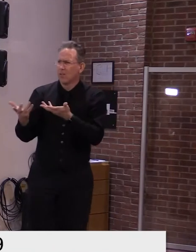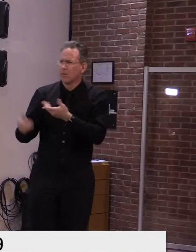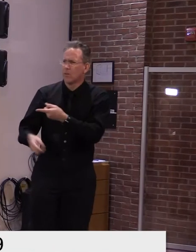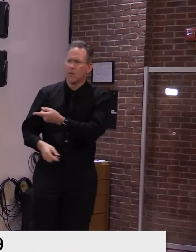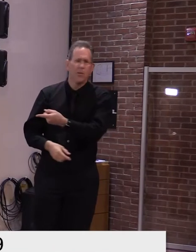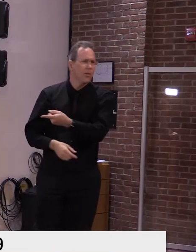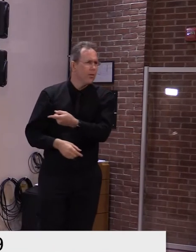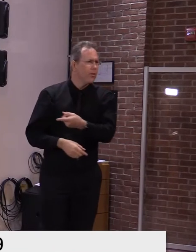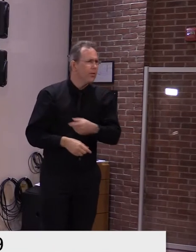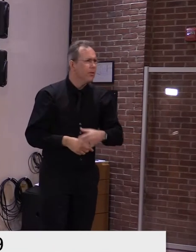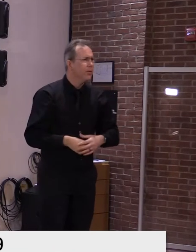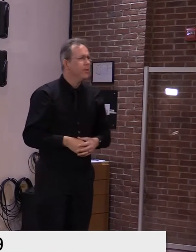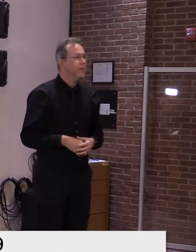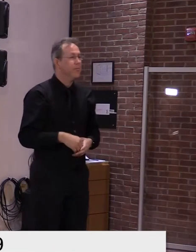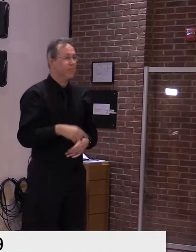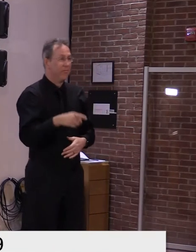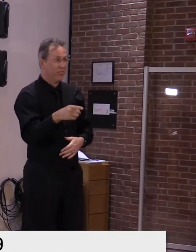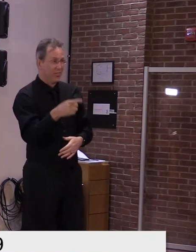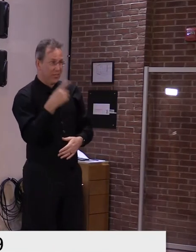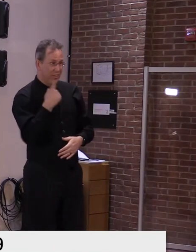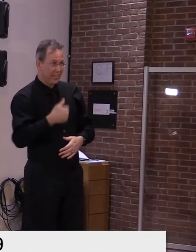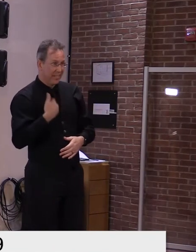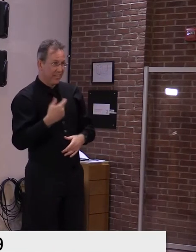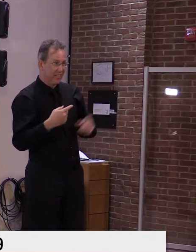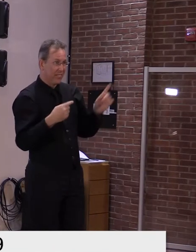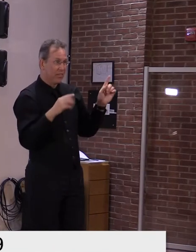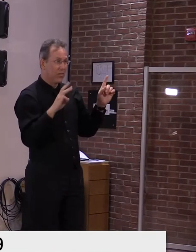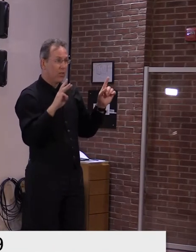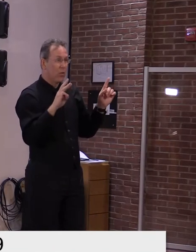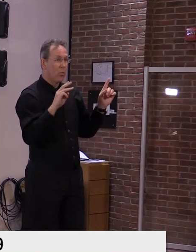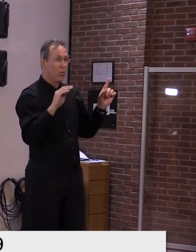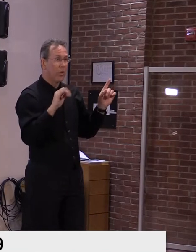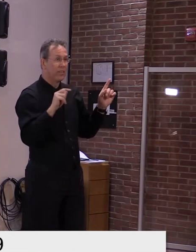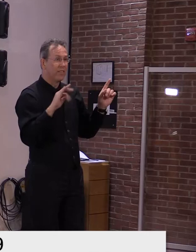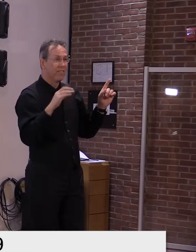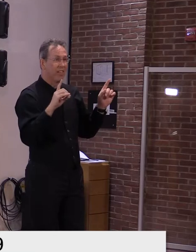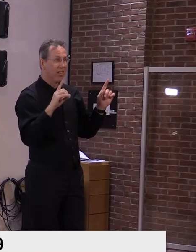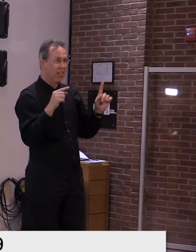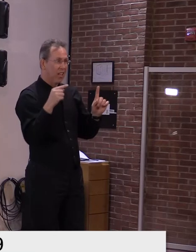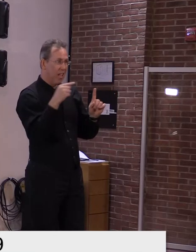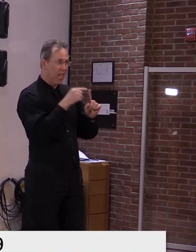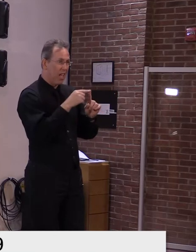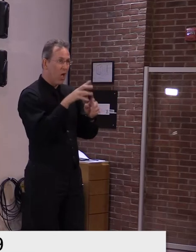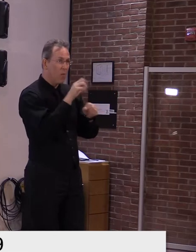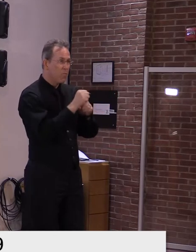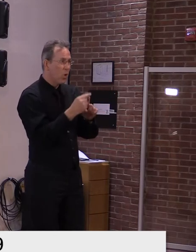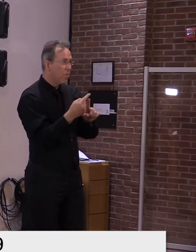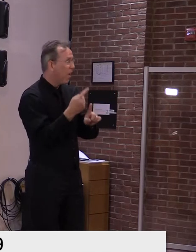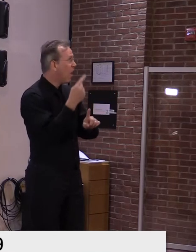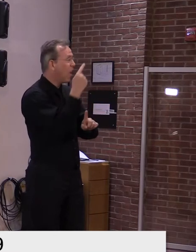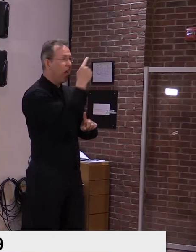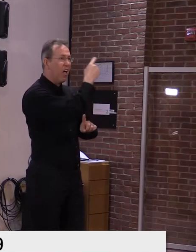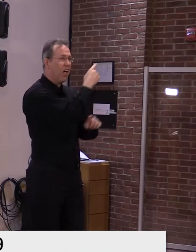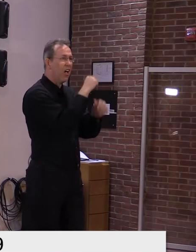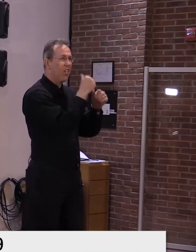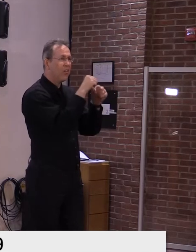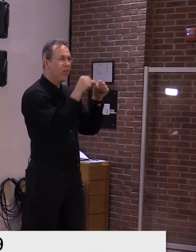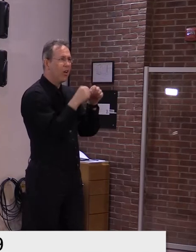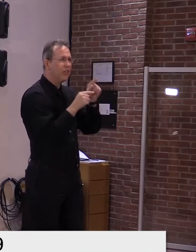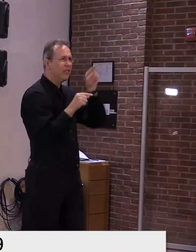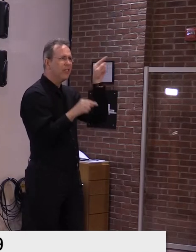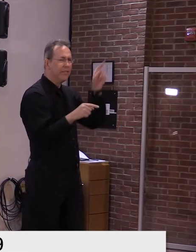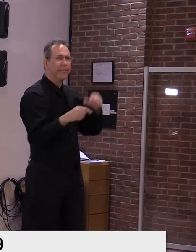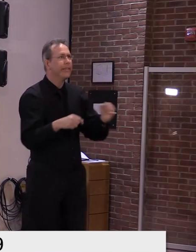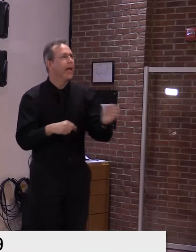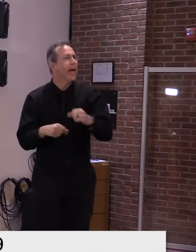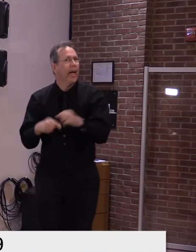she got a call. She called and she got an appointment in Island Pond. She was caught up in the glitch yesterday where she thought she was